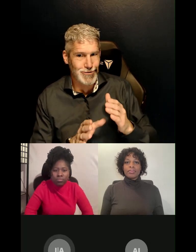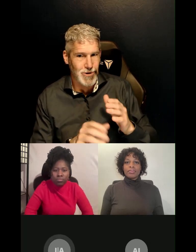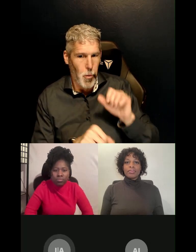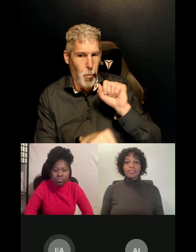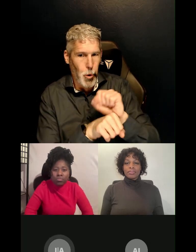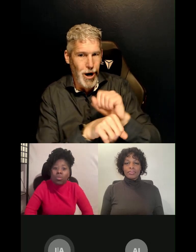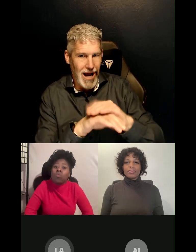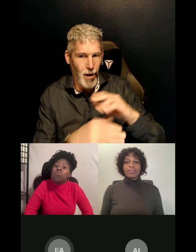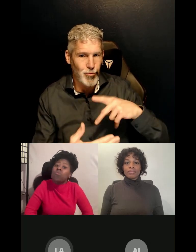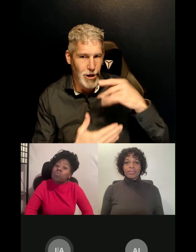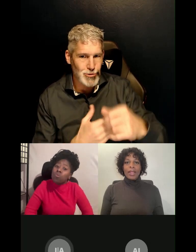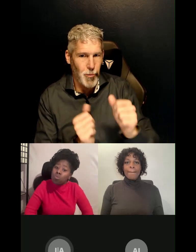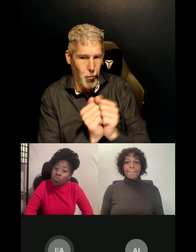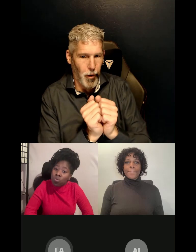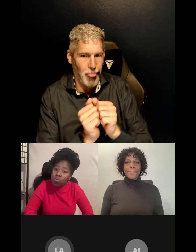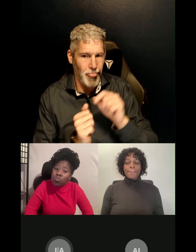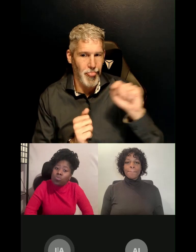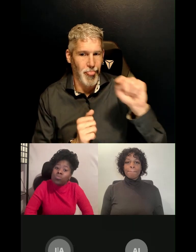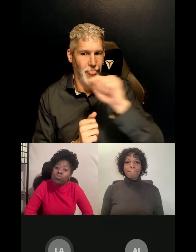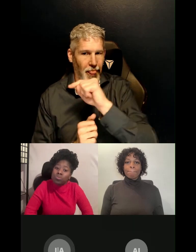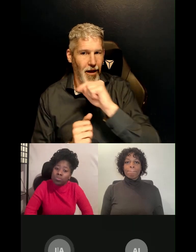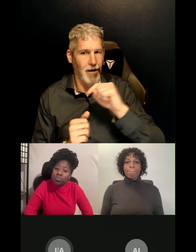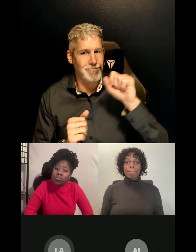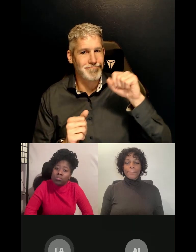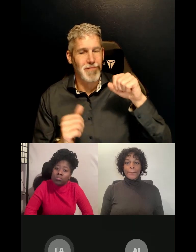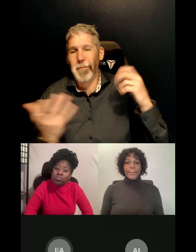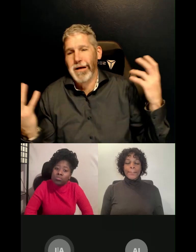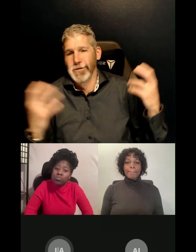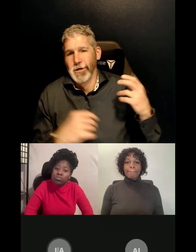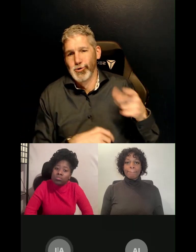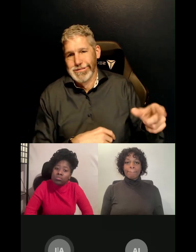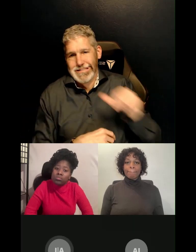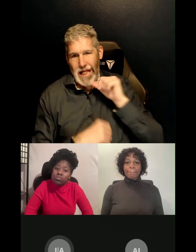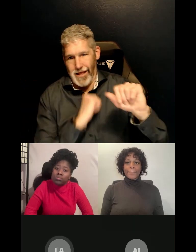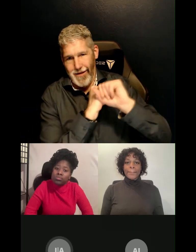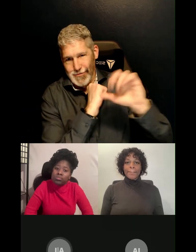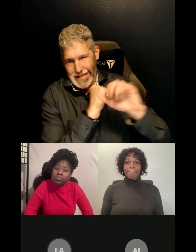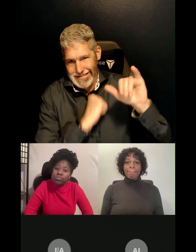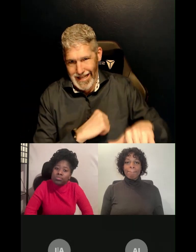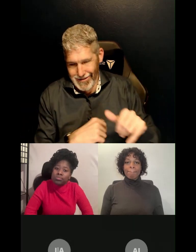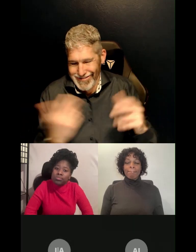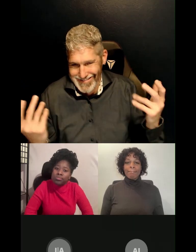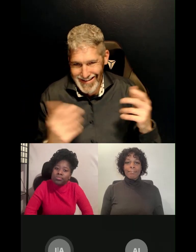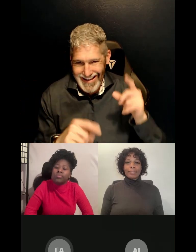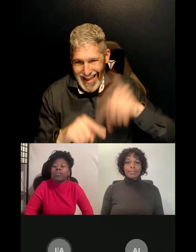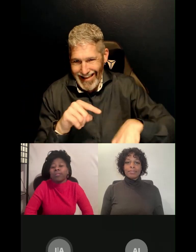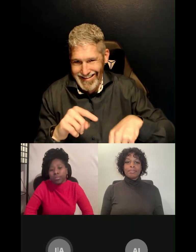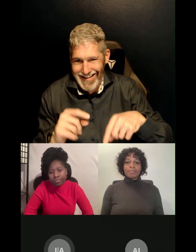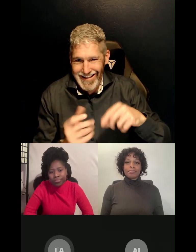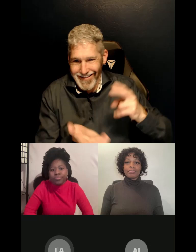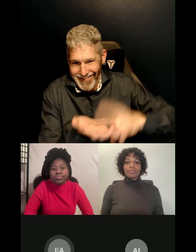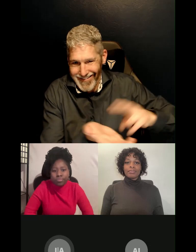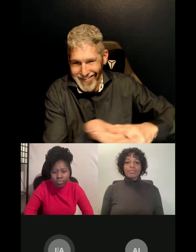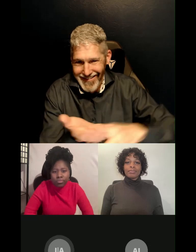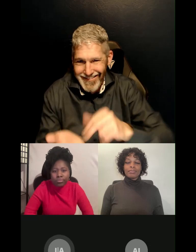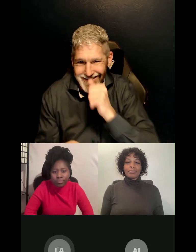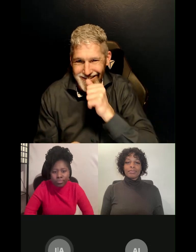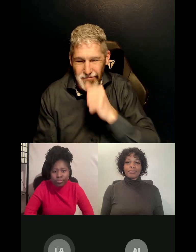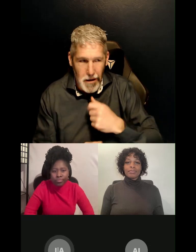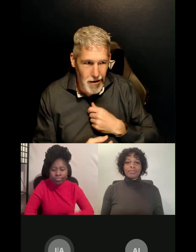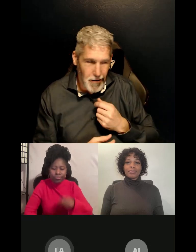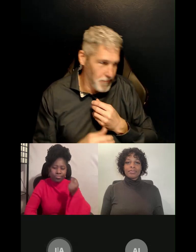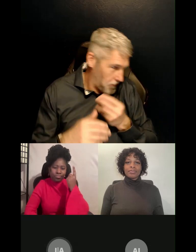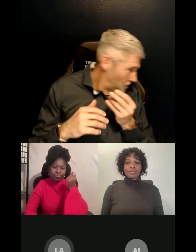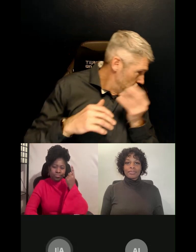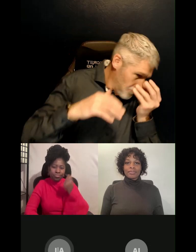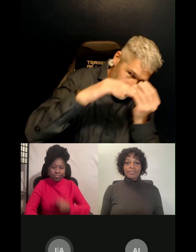Now, she is a producer who's working on a project with those individuals. She doesn't advertise that. She